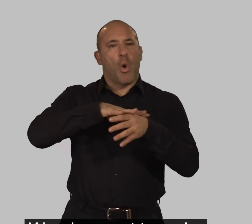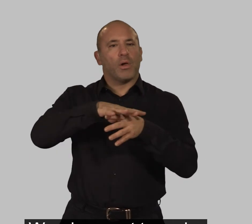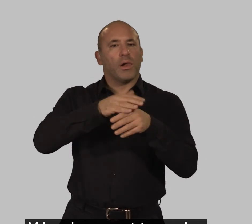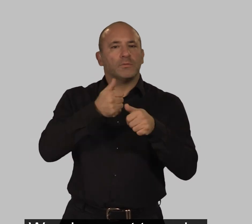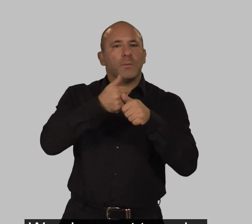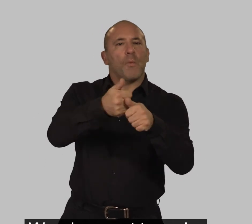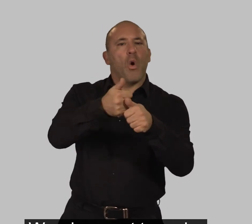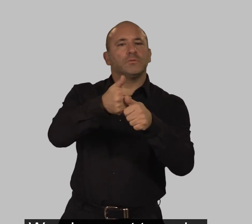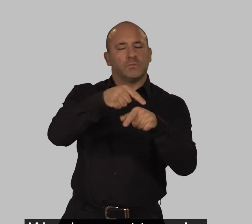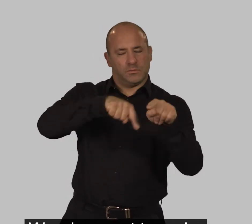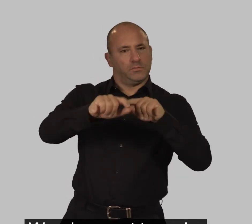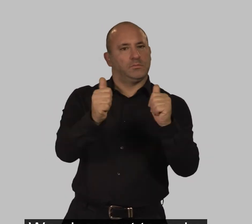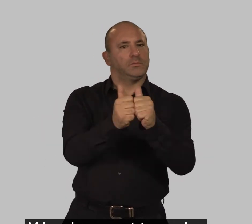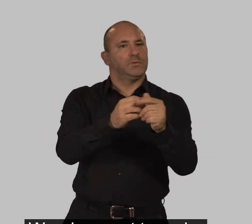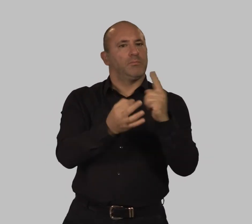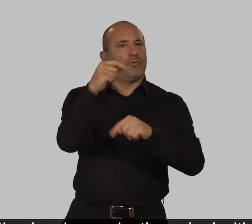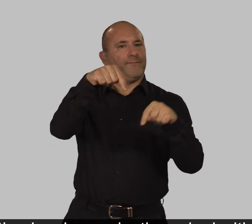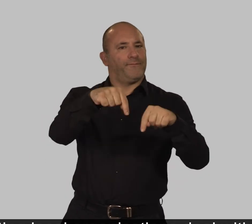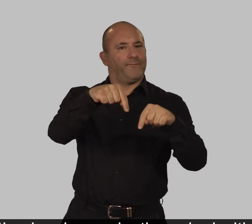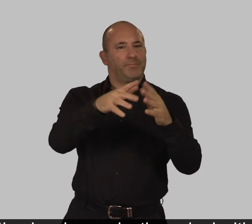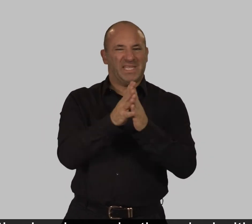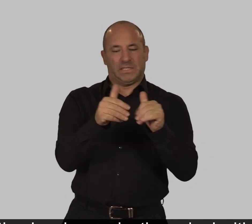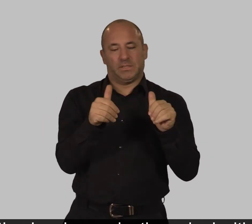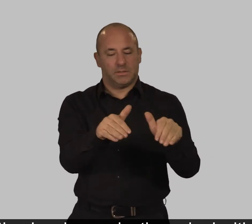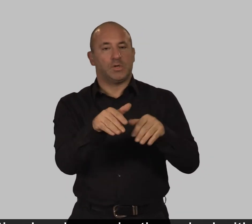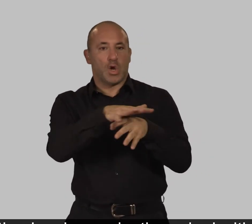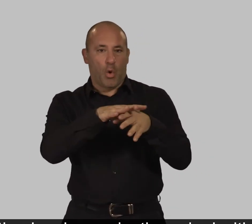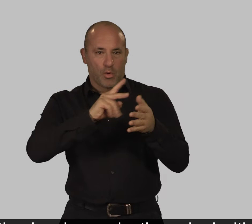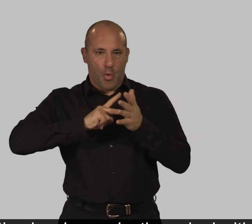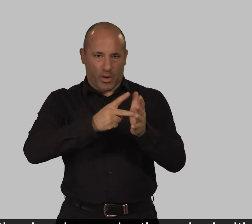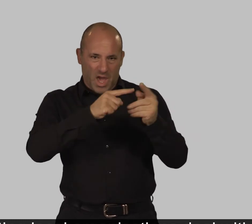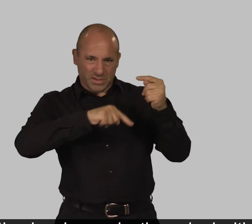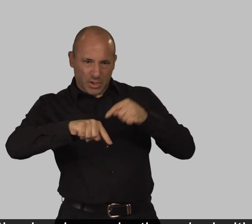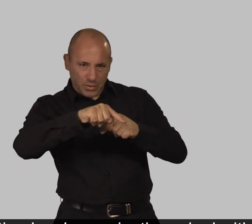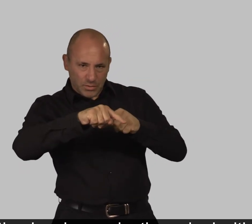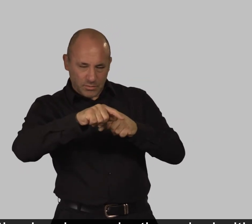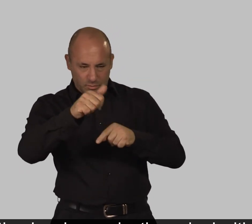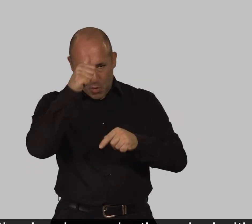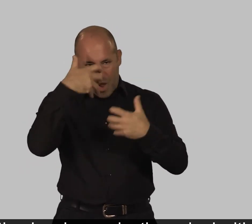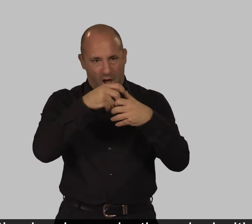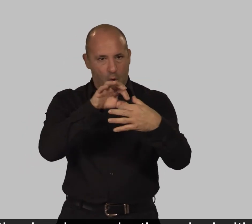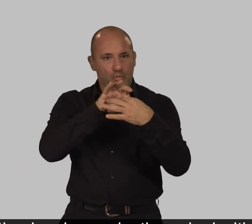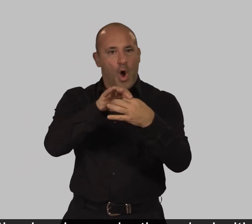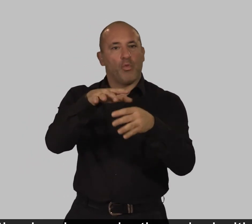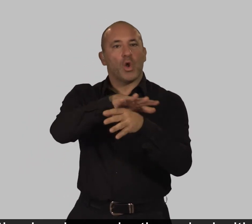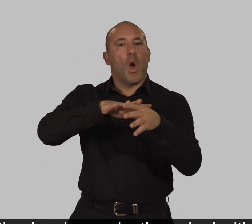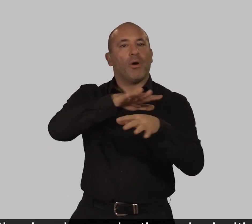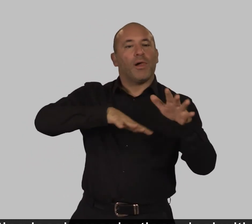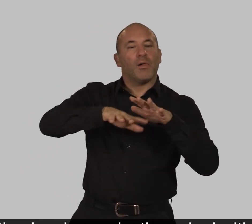We also want to make local support better, letting local organisations deal with the local settings